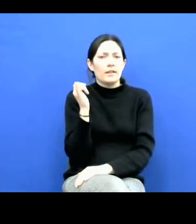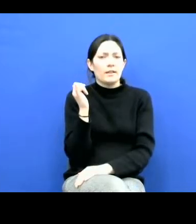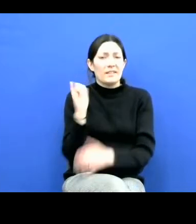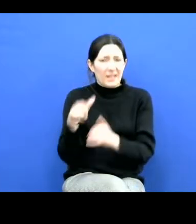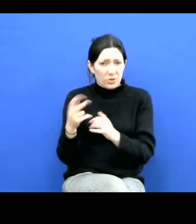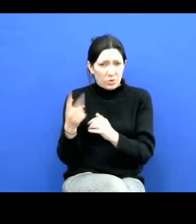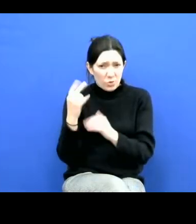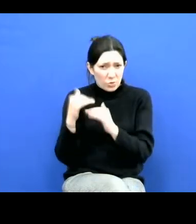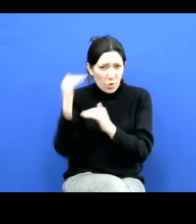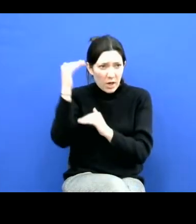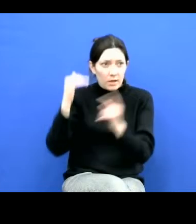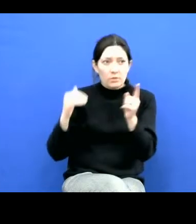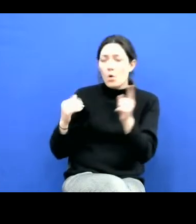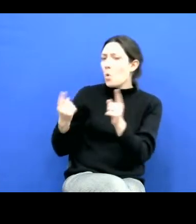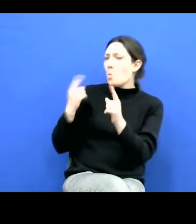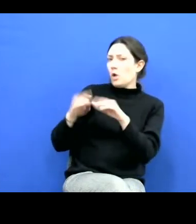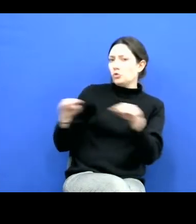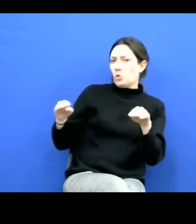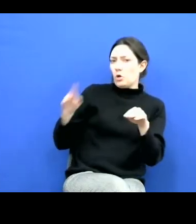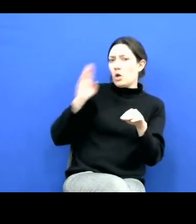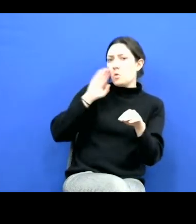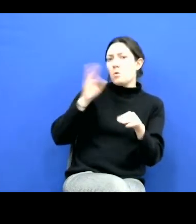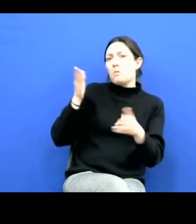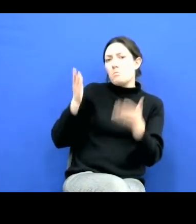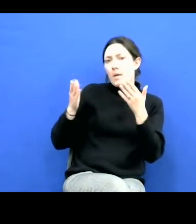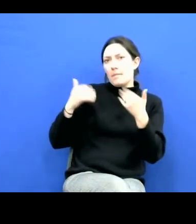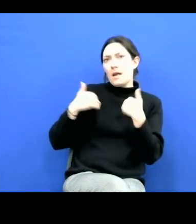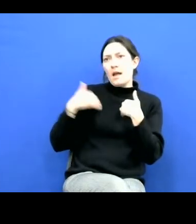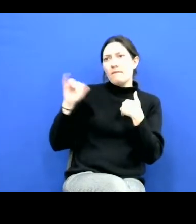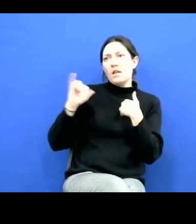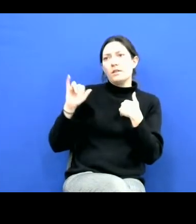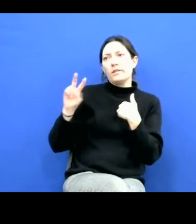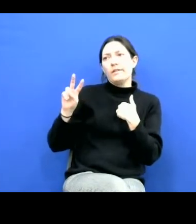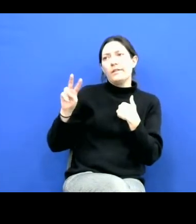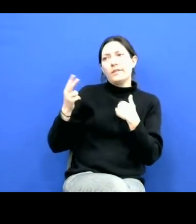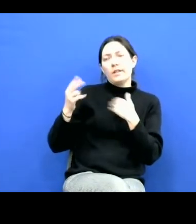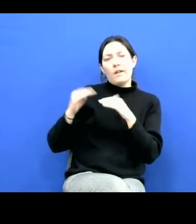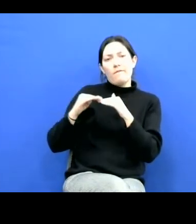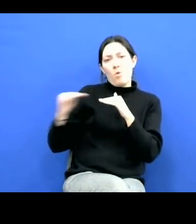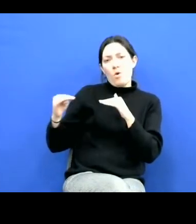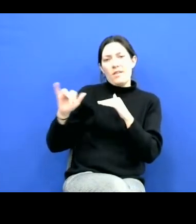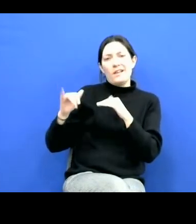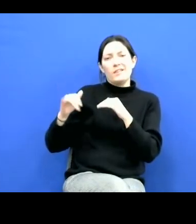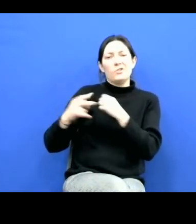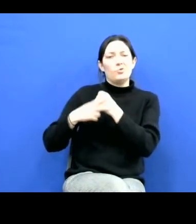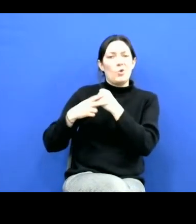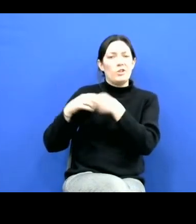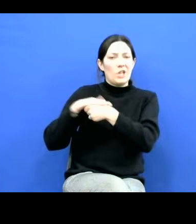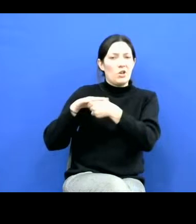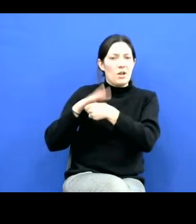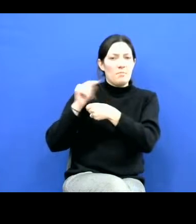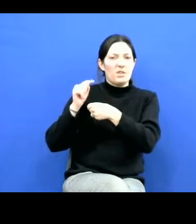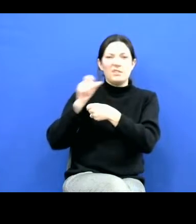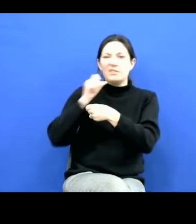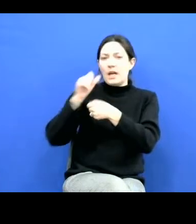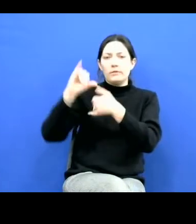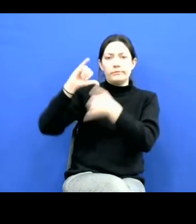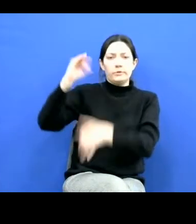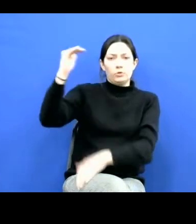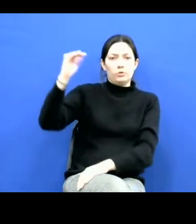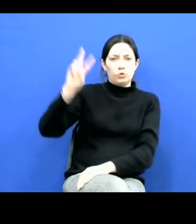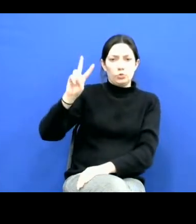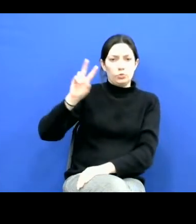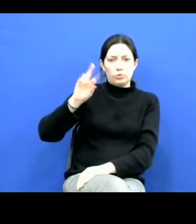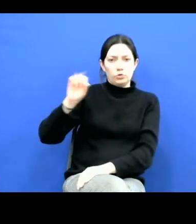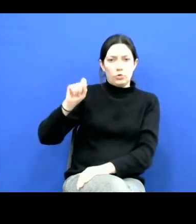they're 1-story building, they'll probably have a second floor, like a, storage area, but not that 2-story. What kind of